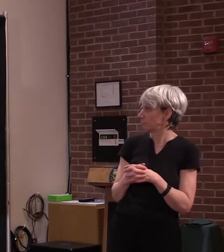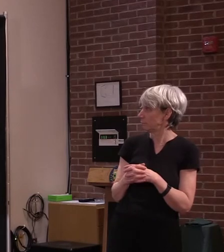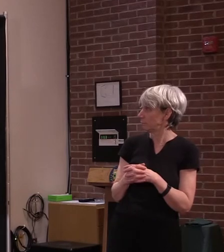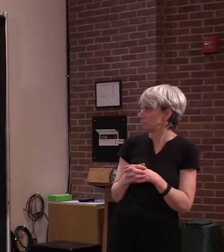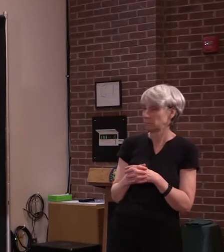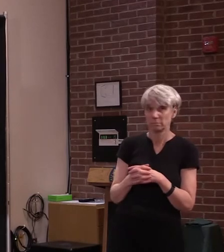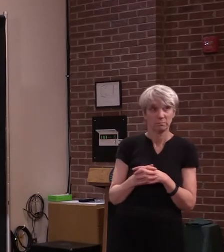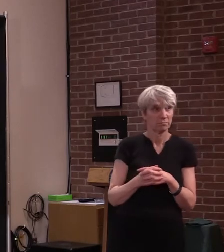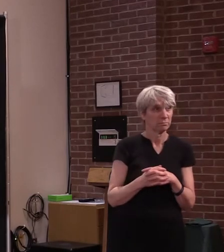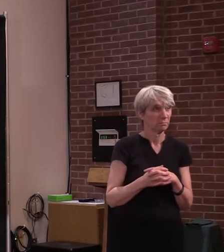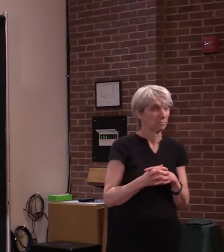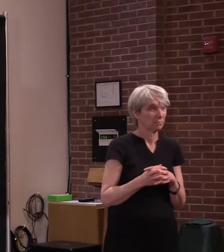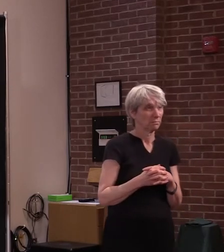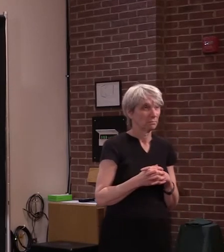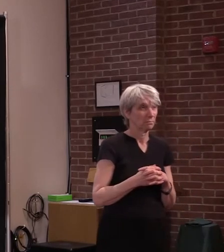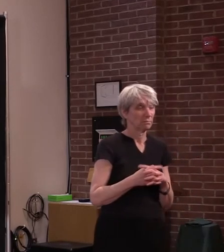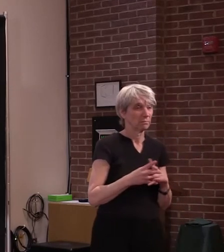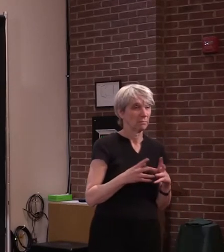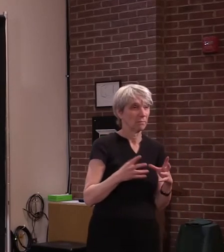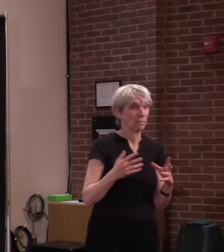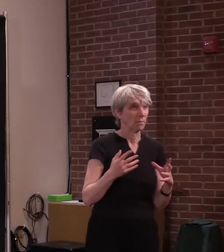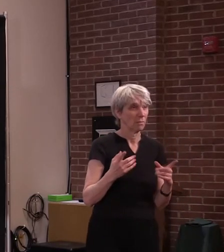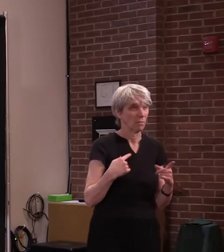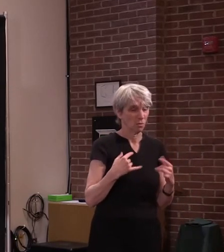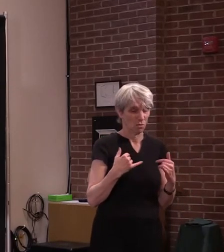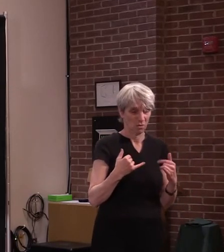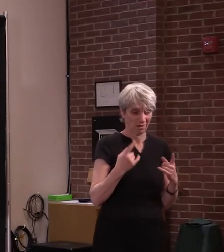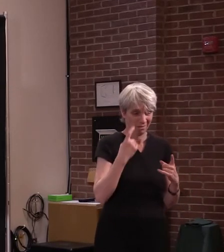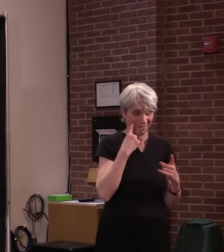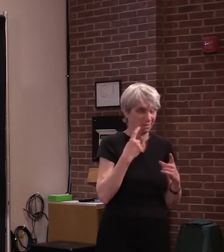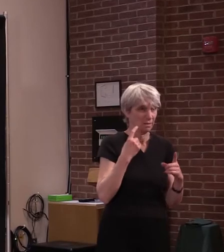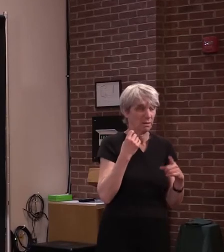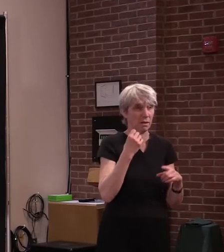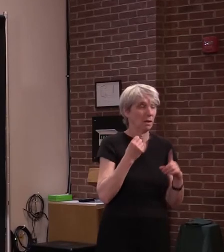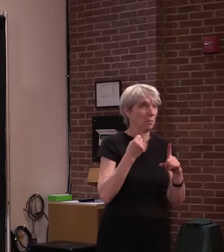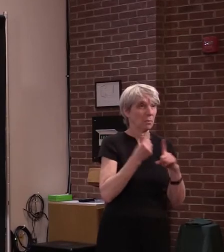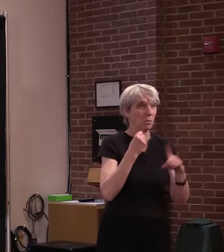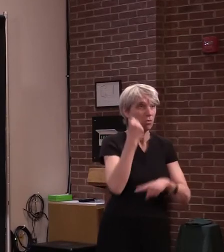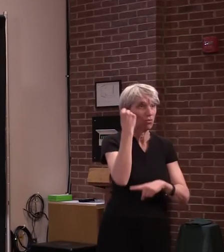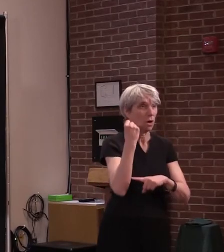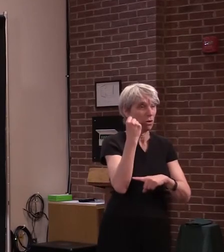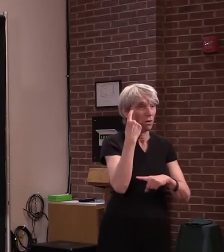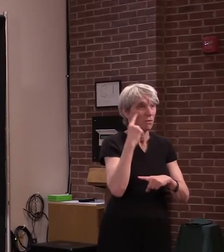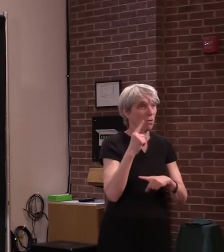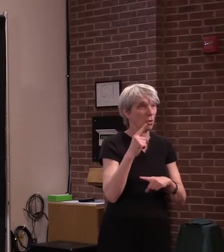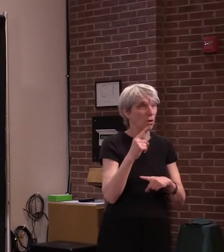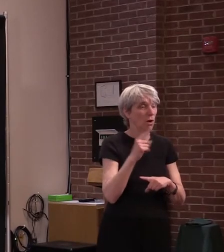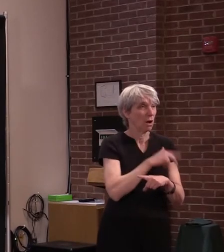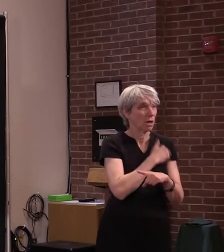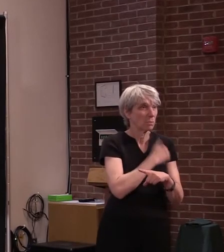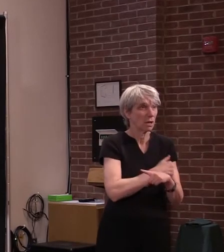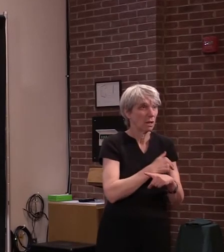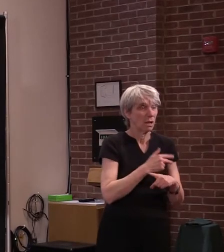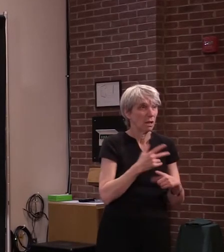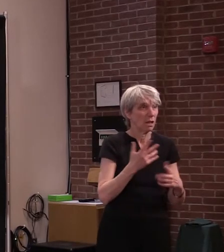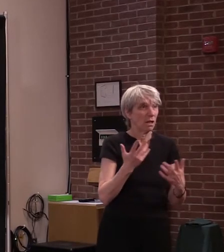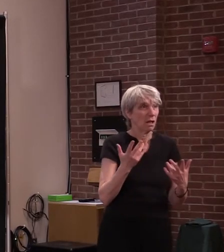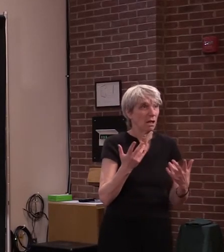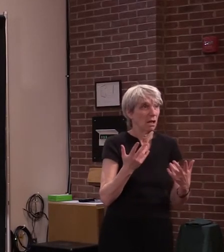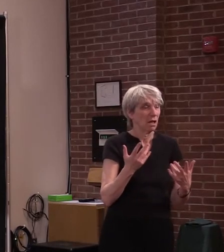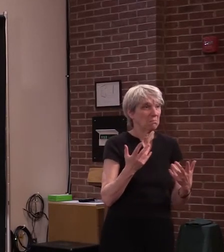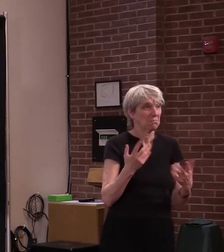one-day hospitalizations or only for the seven-day average? Well, we must have hit it at some point. Otherwise, it wouldn't be a